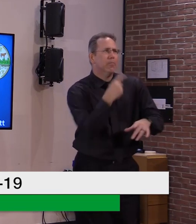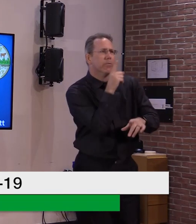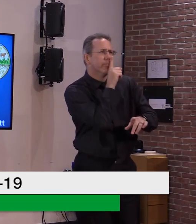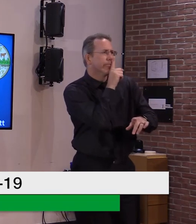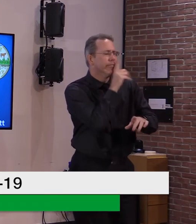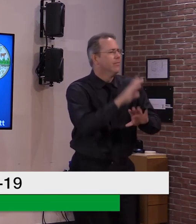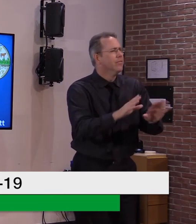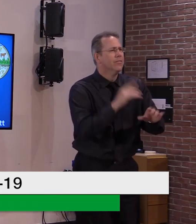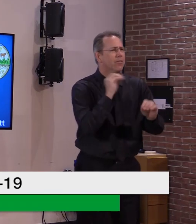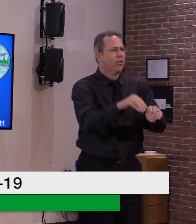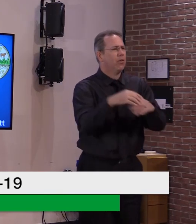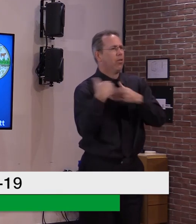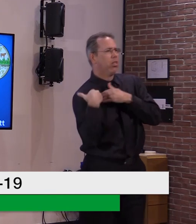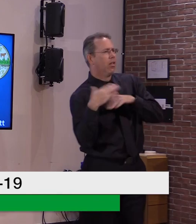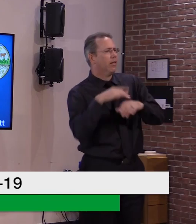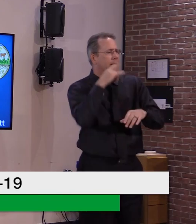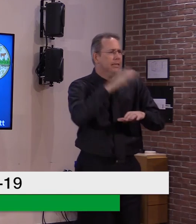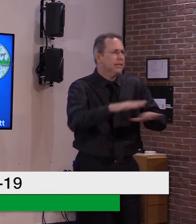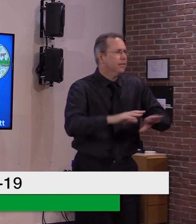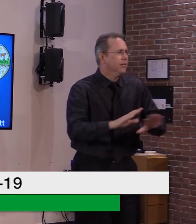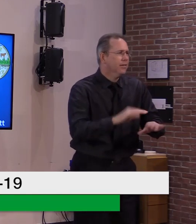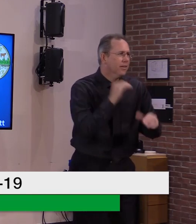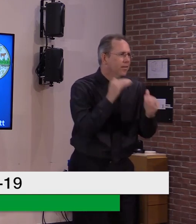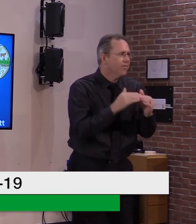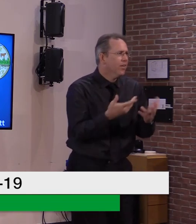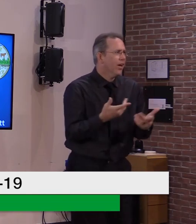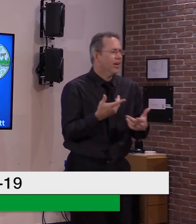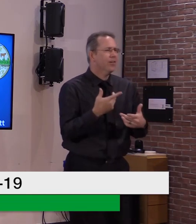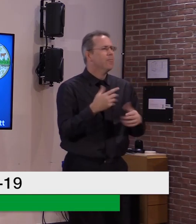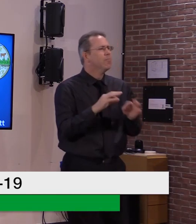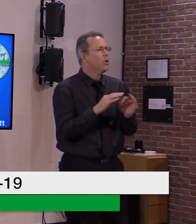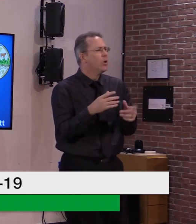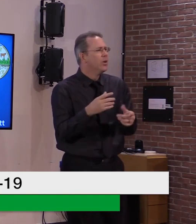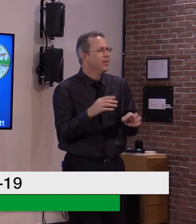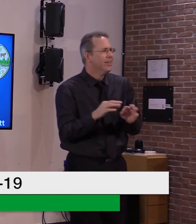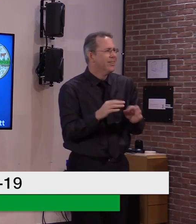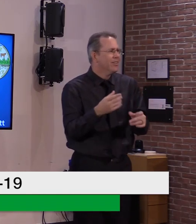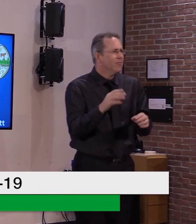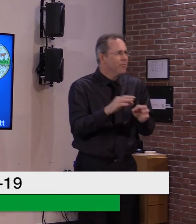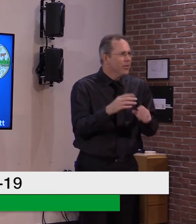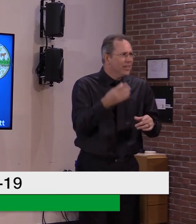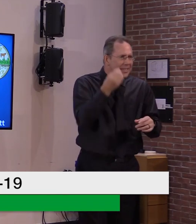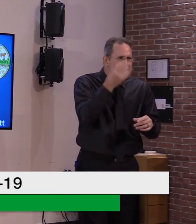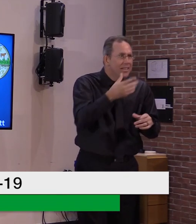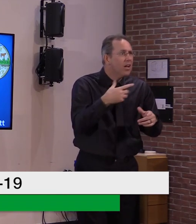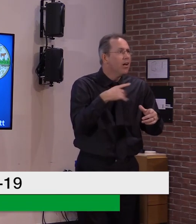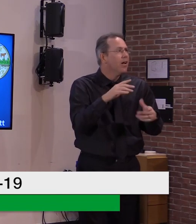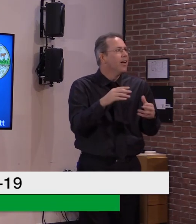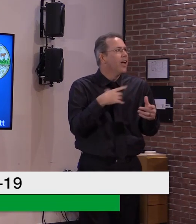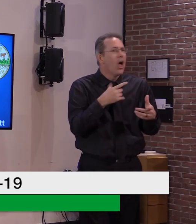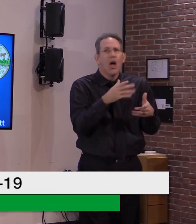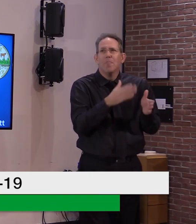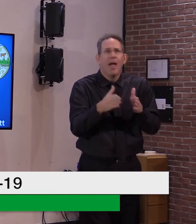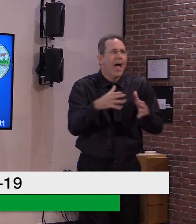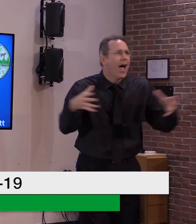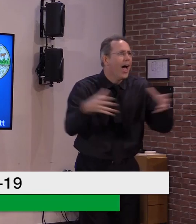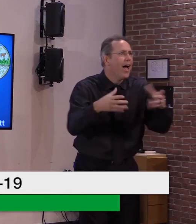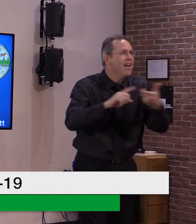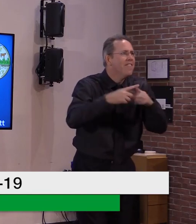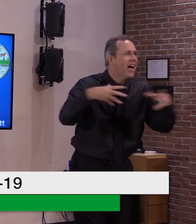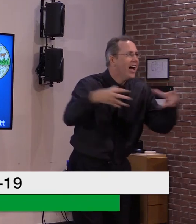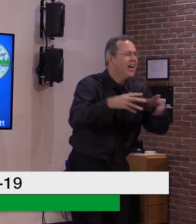quarantine for a seven day period maybe ought to make other plans uh and and that's the message right now in terms of